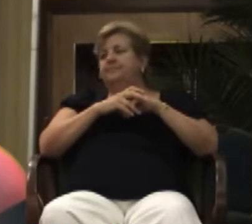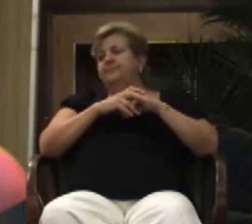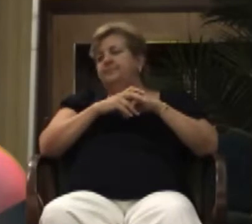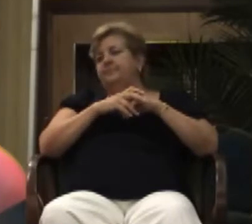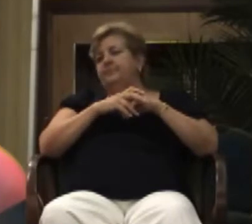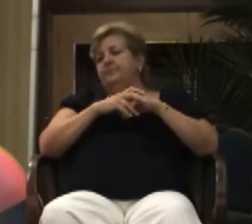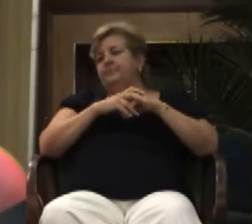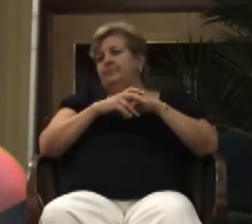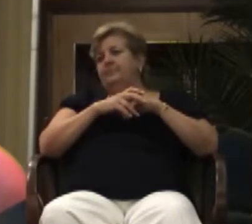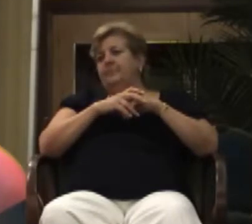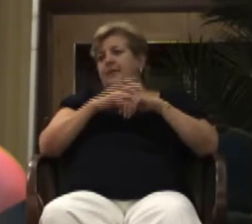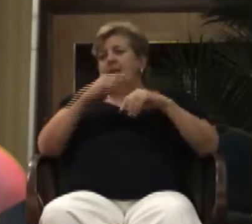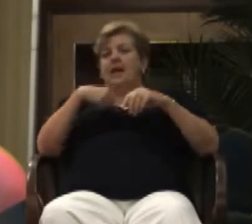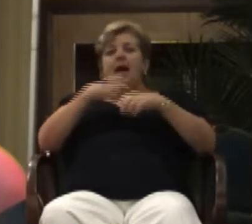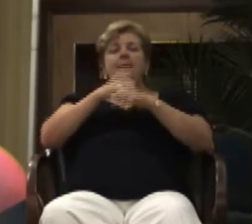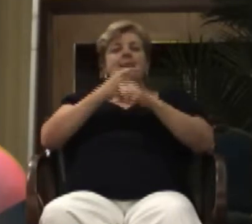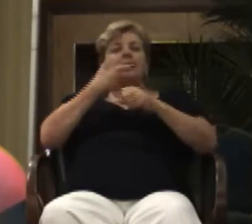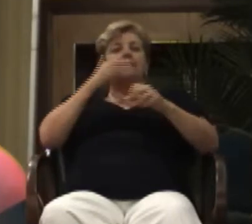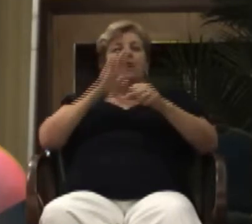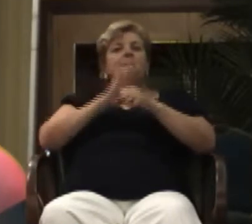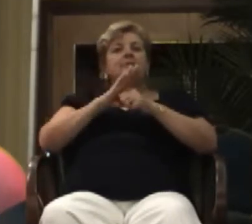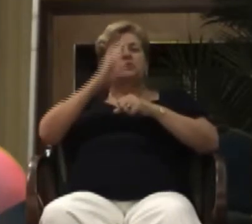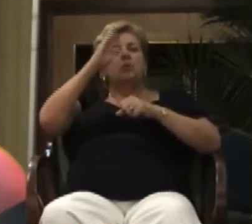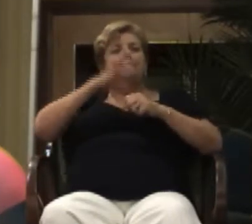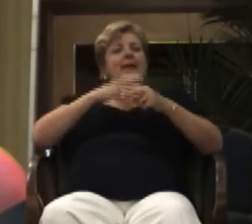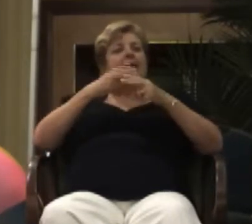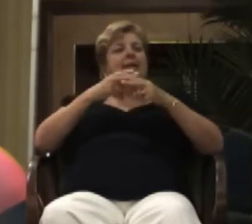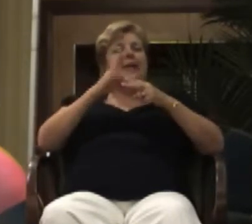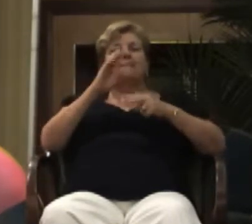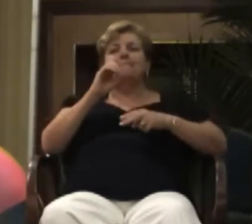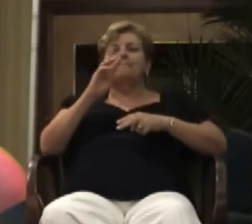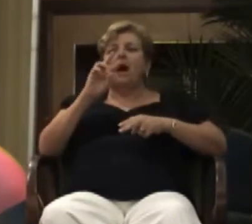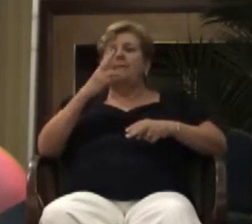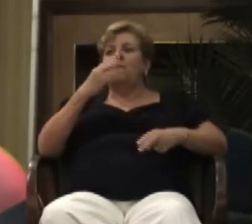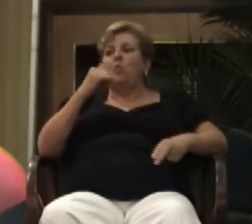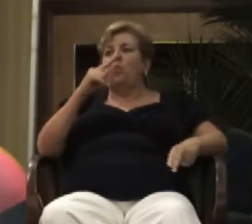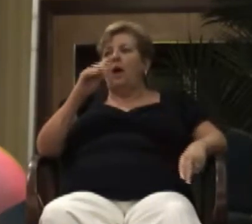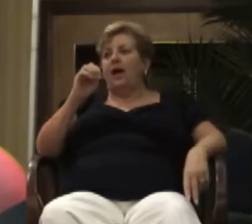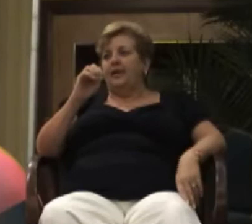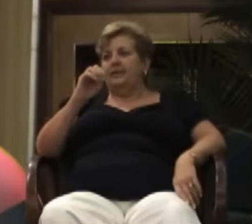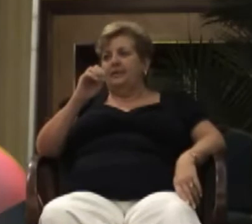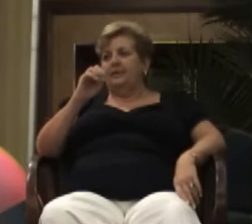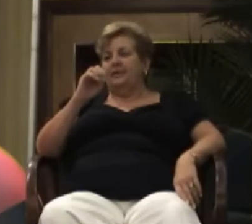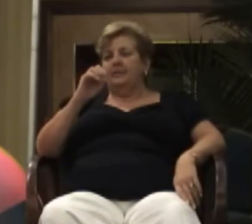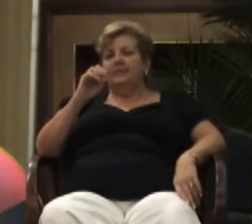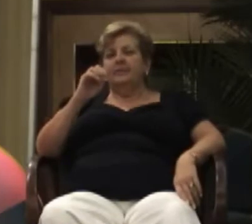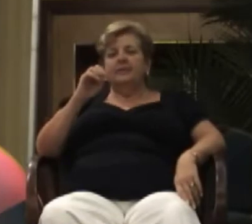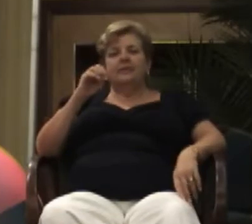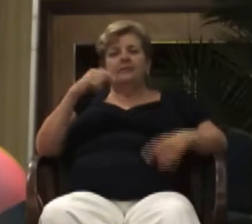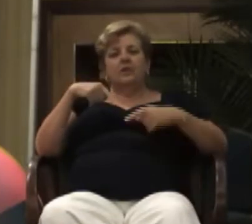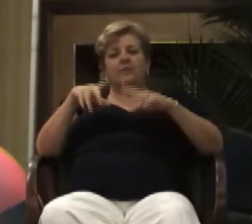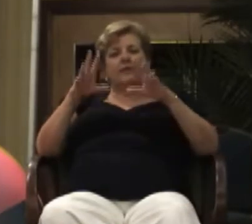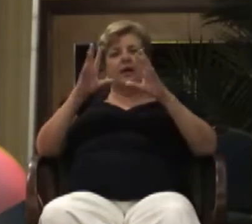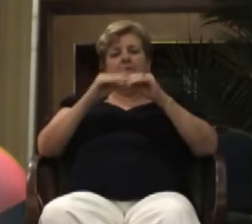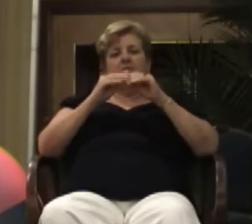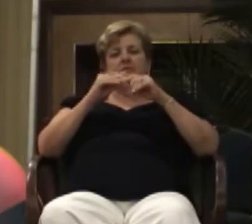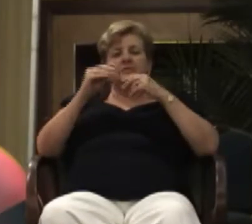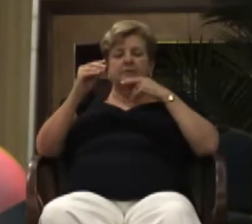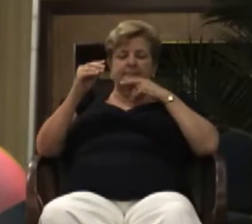I made a promise to a man named Bob White. He told us at the Canyon Conference. Jim and I started that many years ago. He was the first speaker,